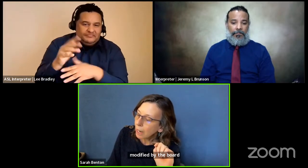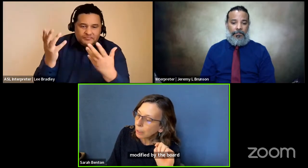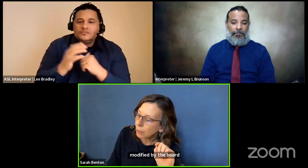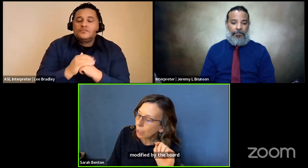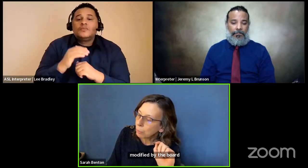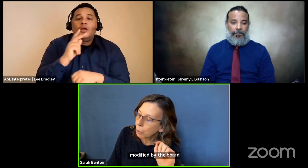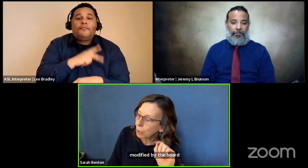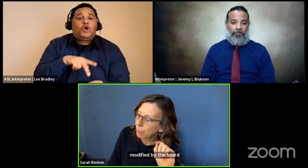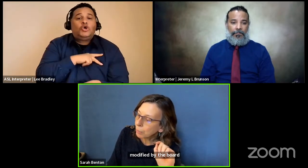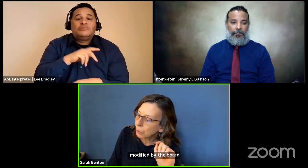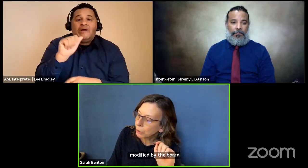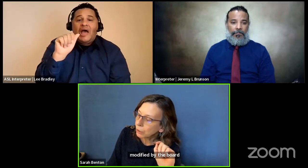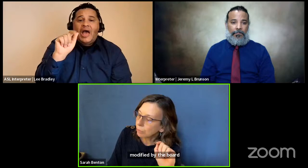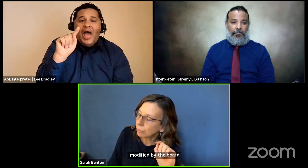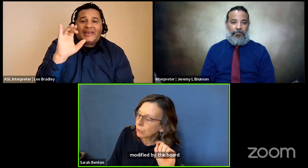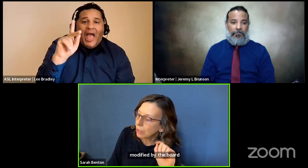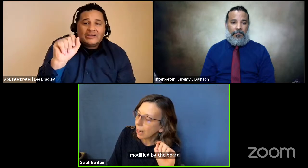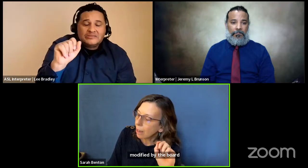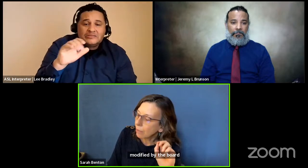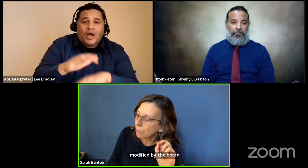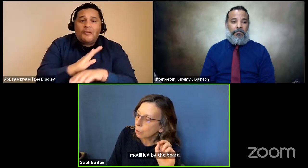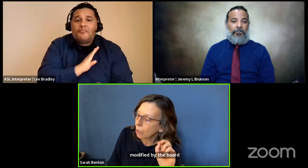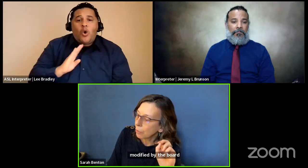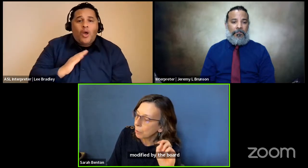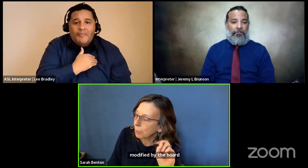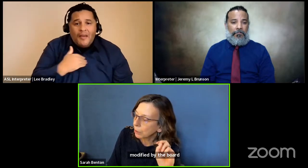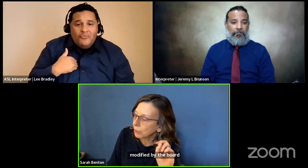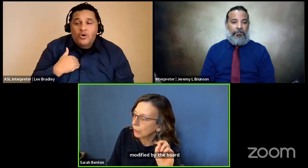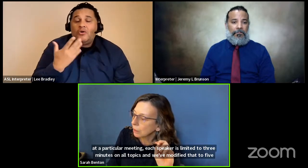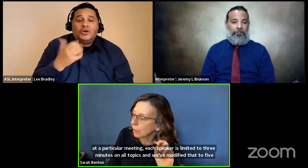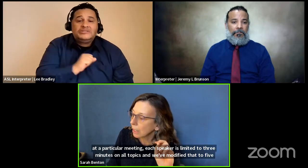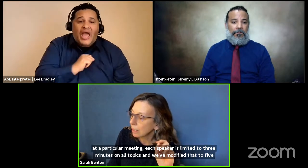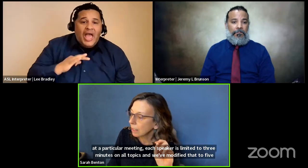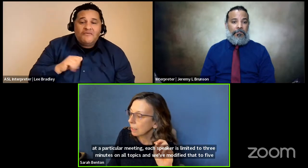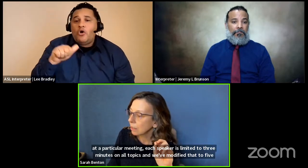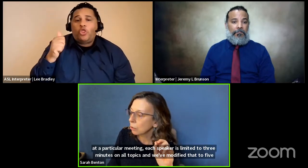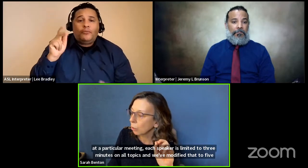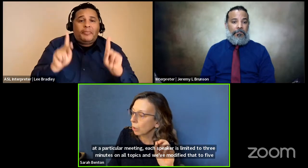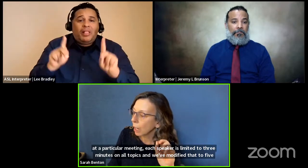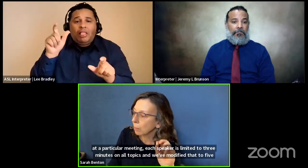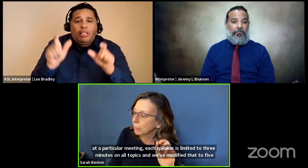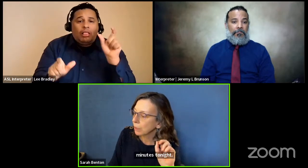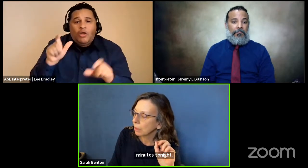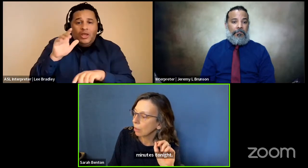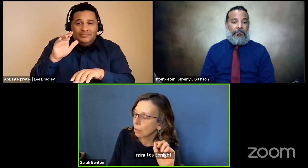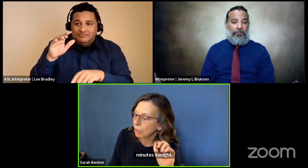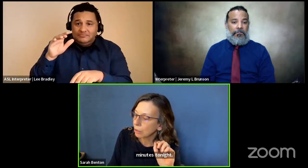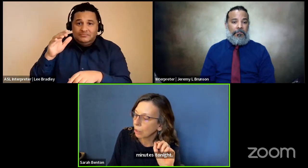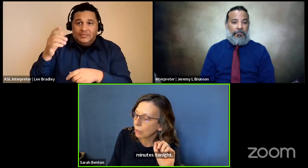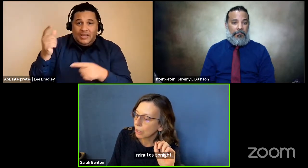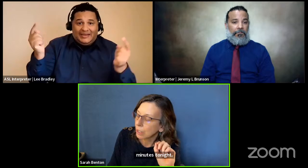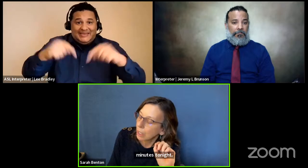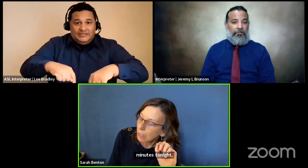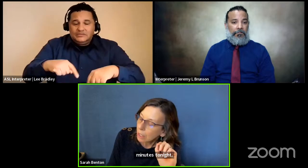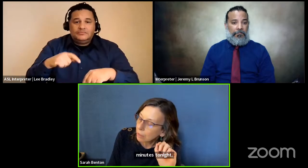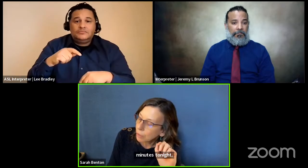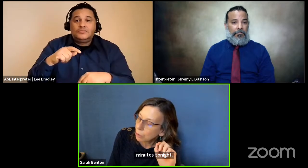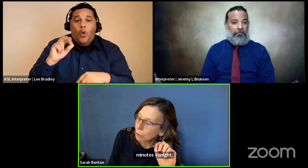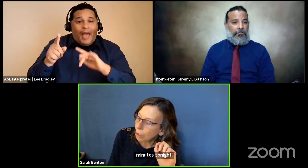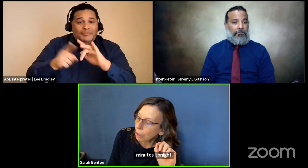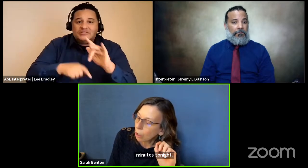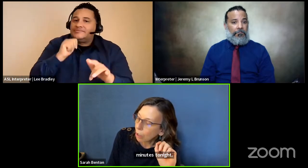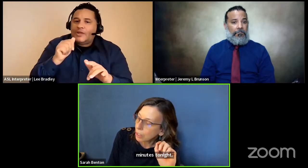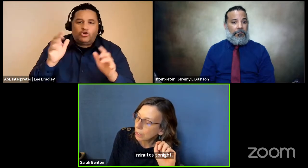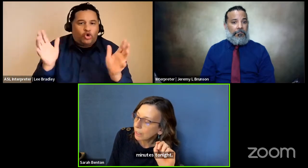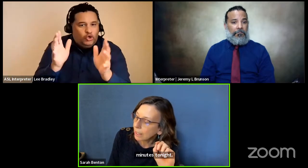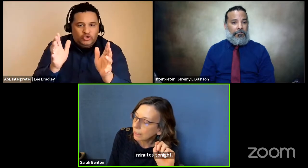Personal attacks on board members, staff, or other persons in attendance or absent are discouraged.